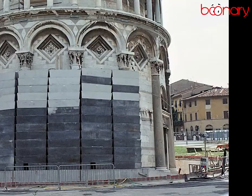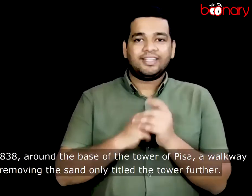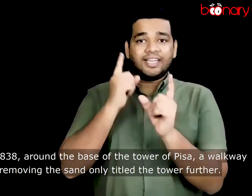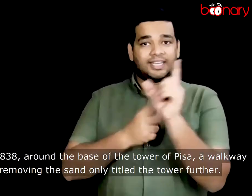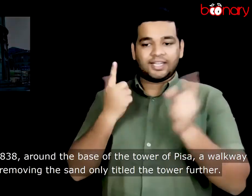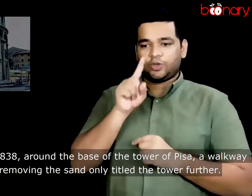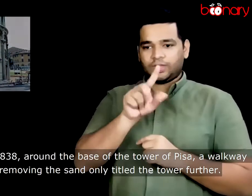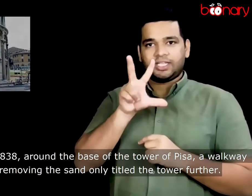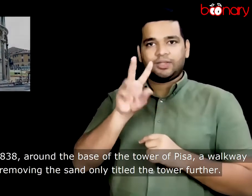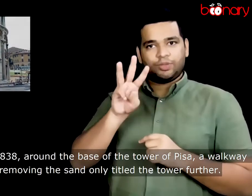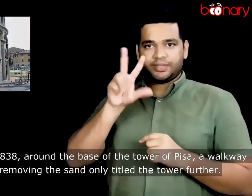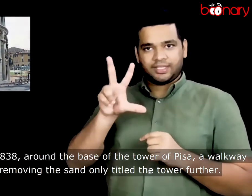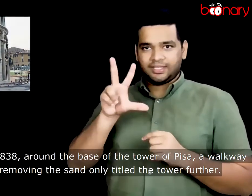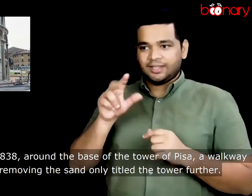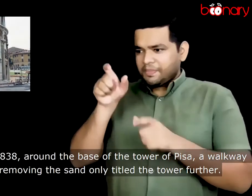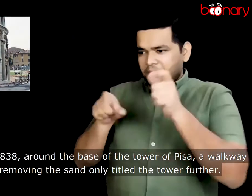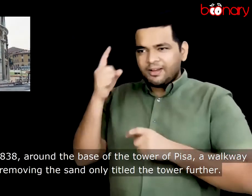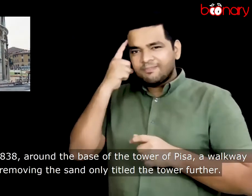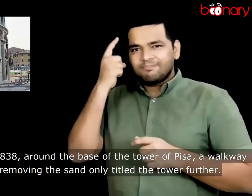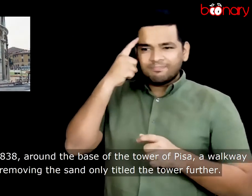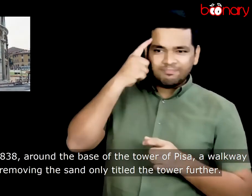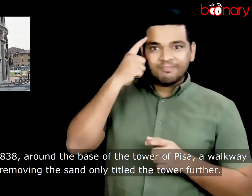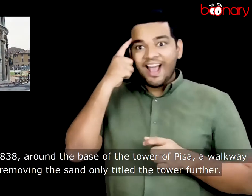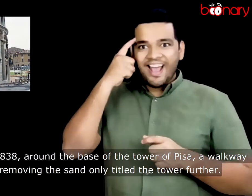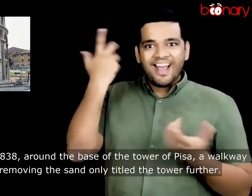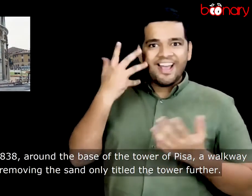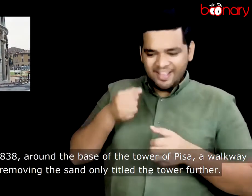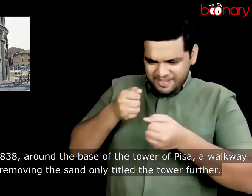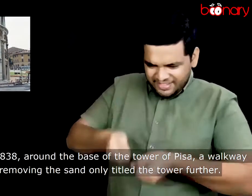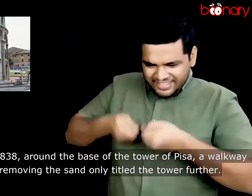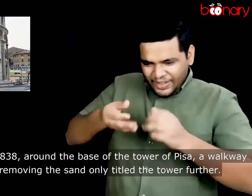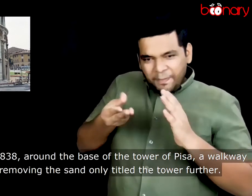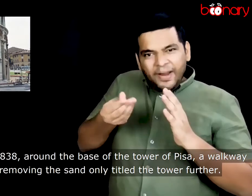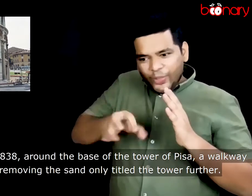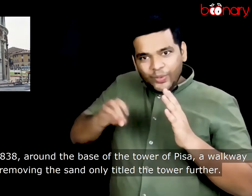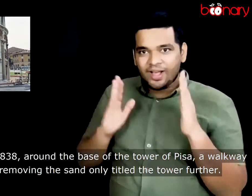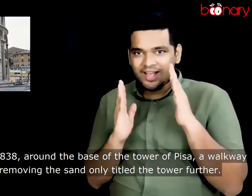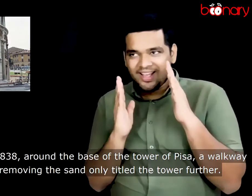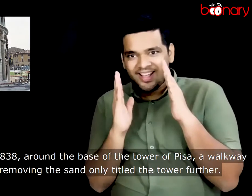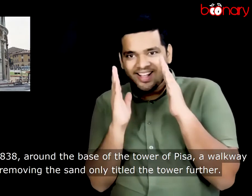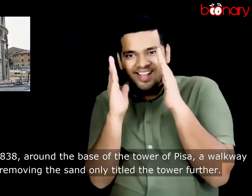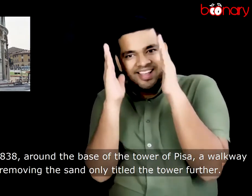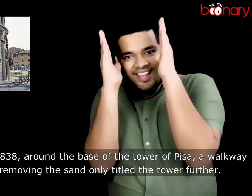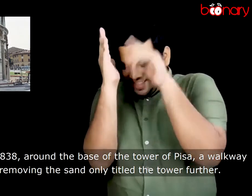In the year 1838, around the base of the Tower of Pisa, a walkway was dug,